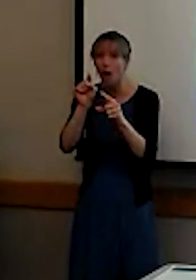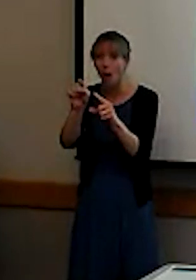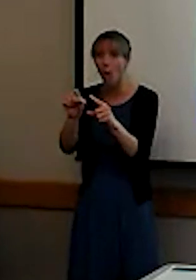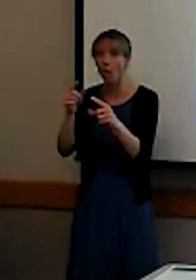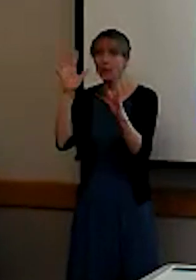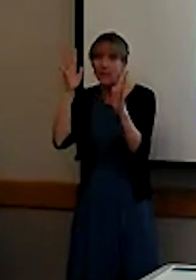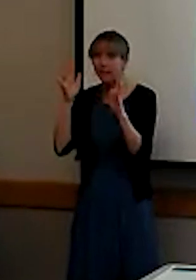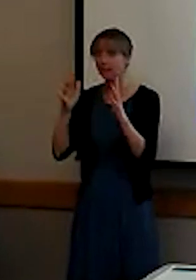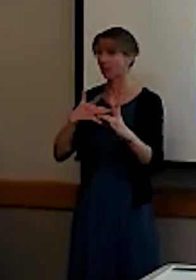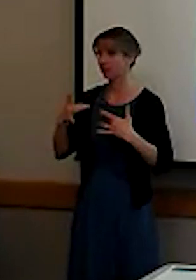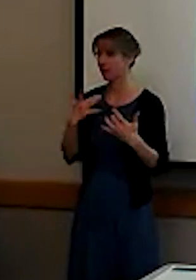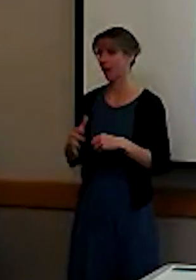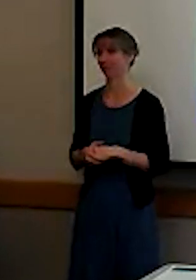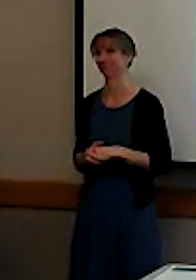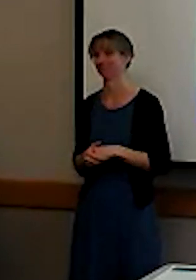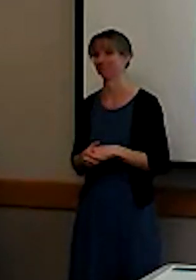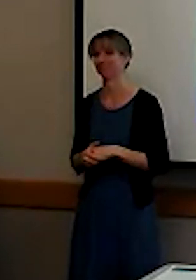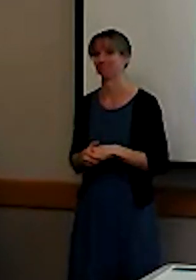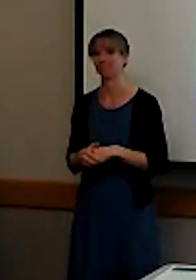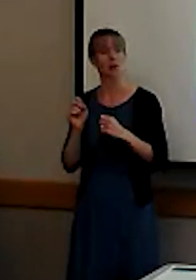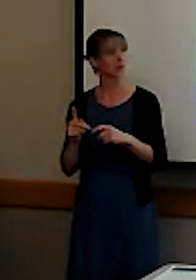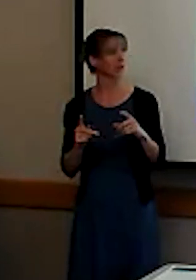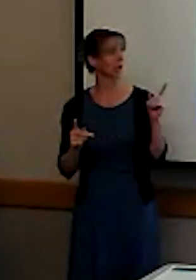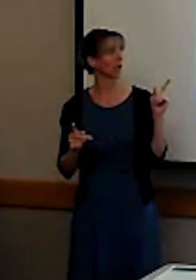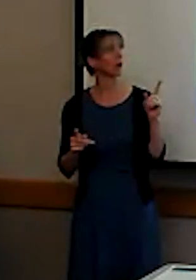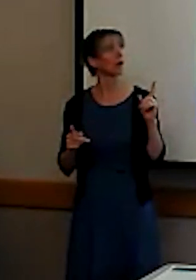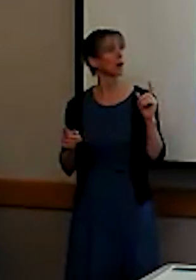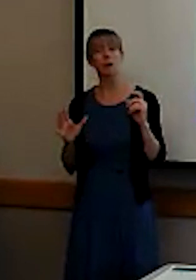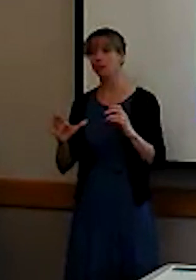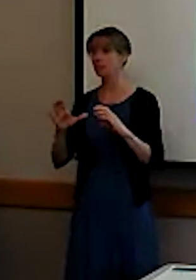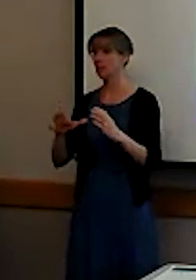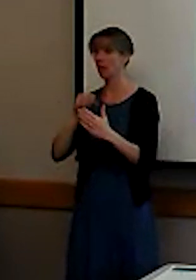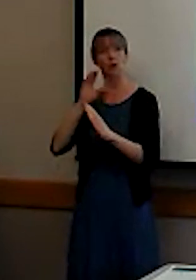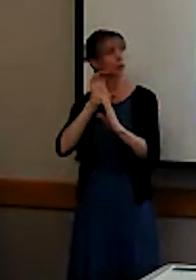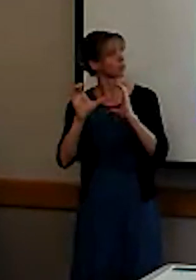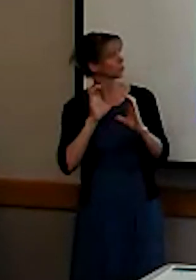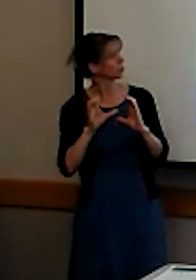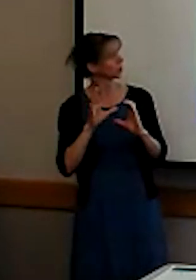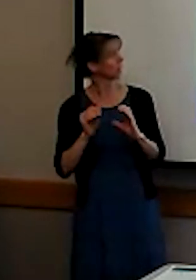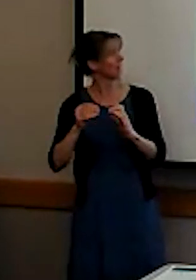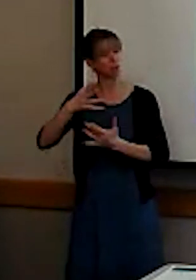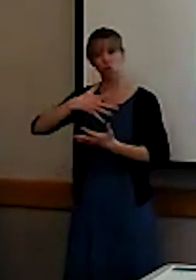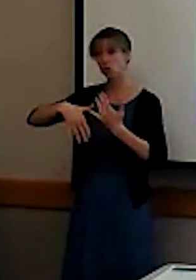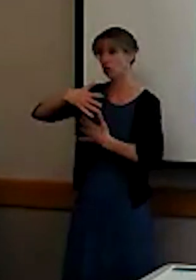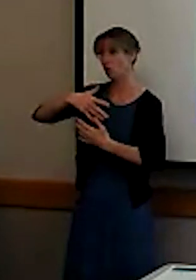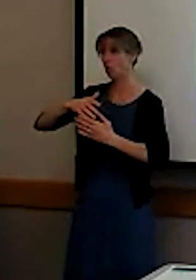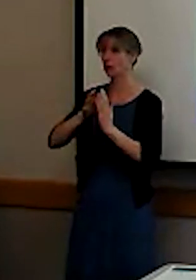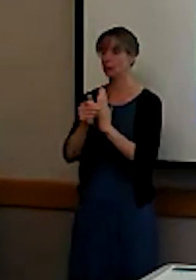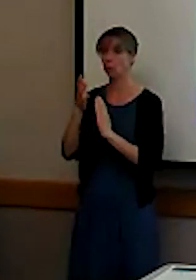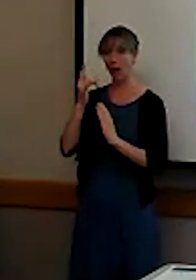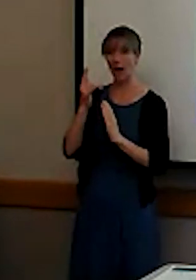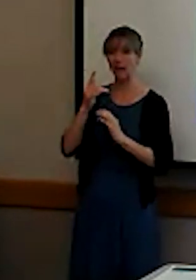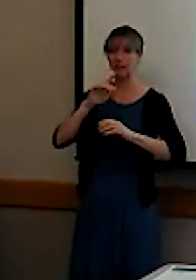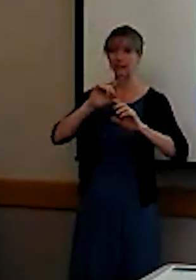oh, okay, here we go. They learned communication and social skills because they work in